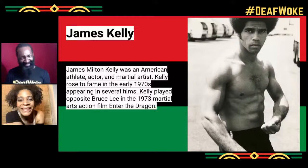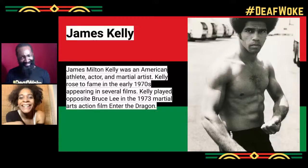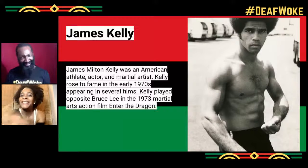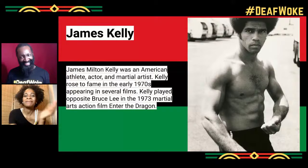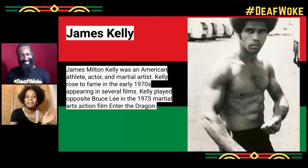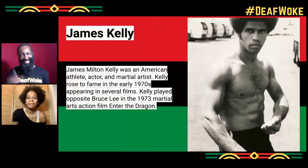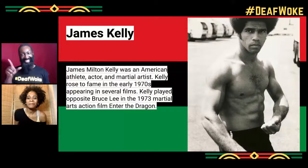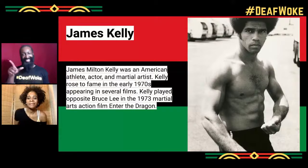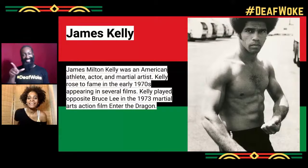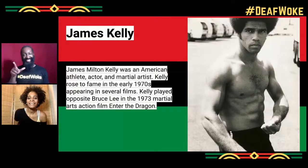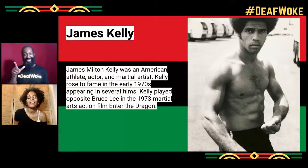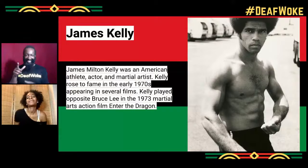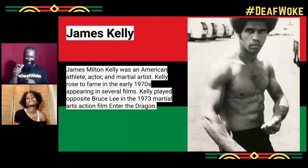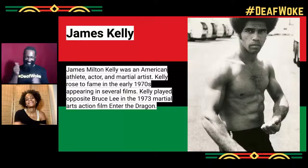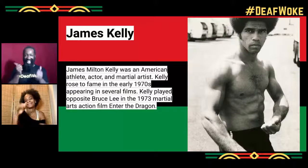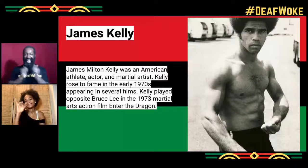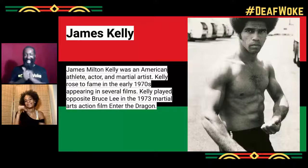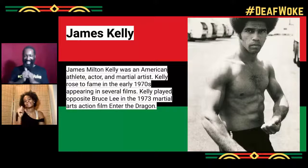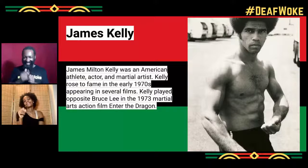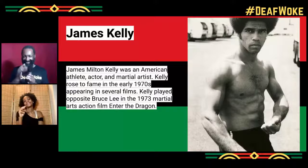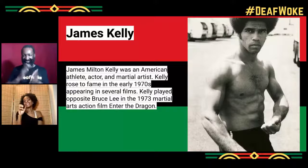Martial arts?